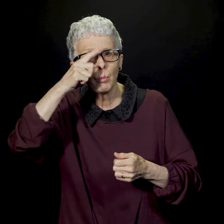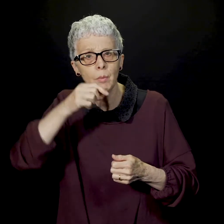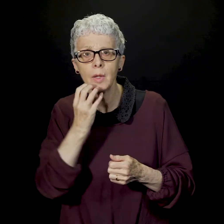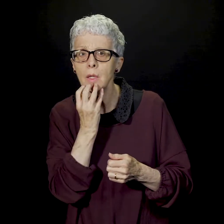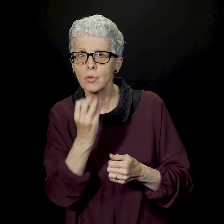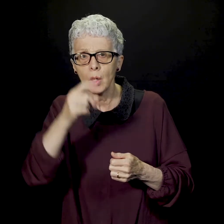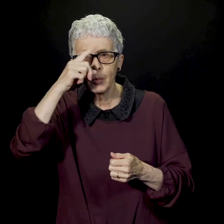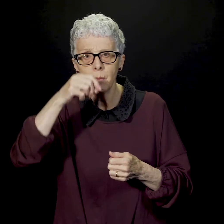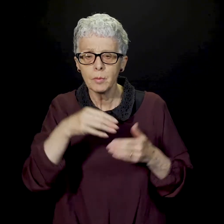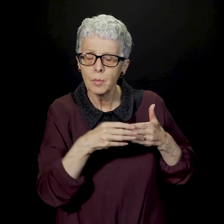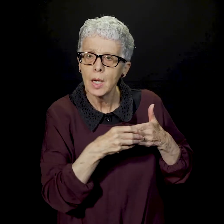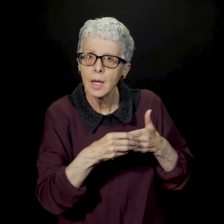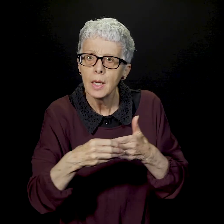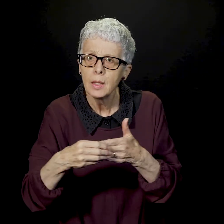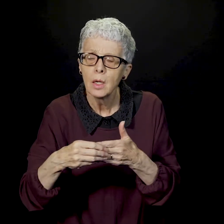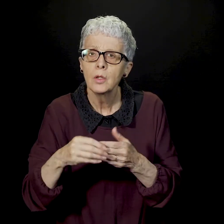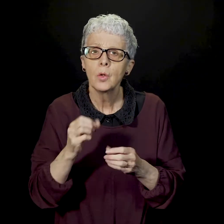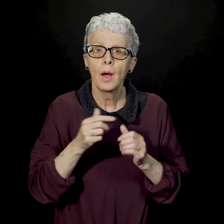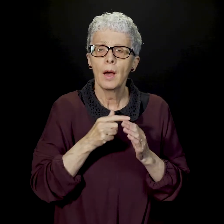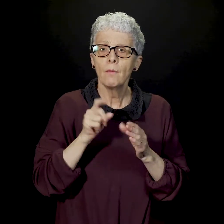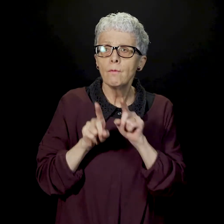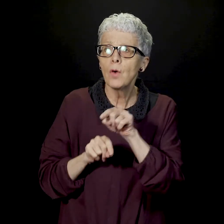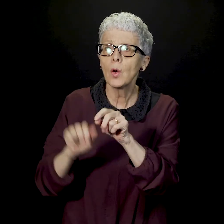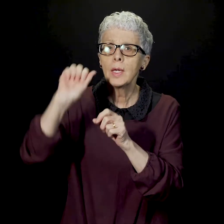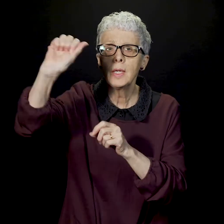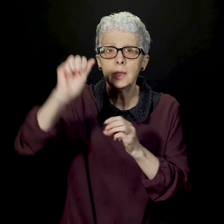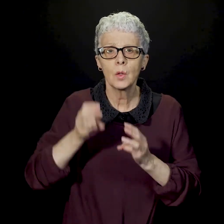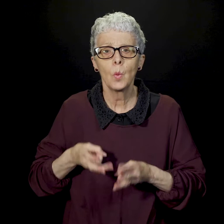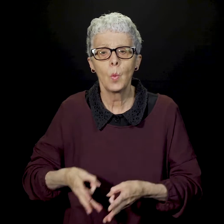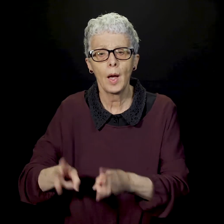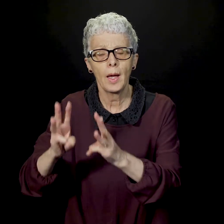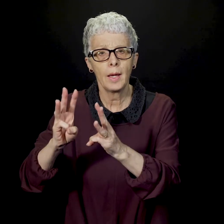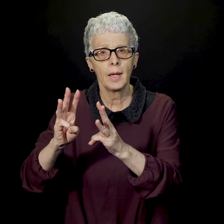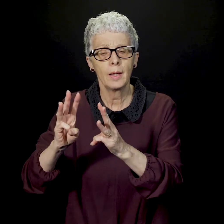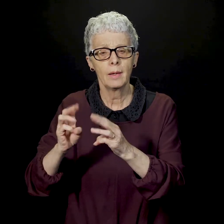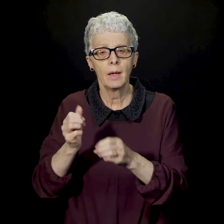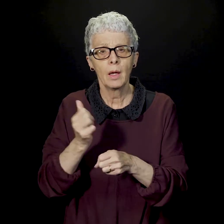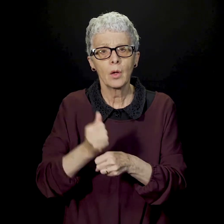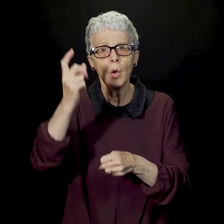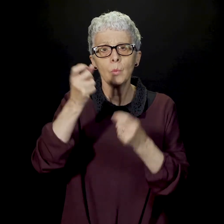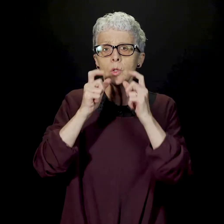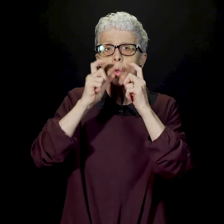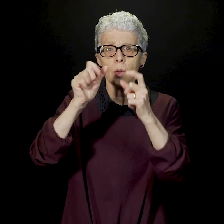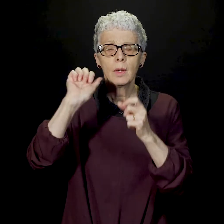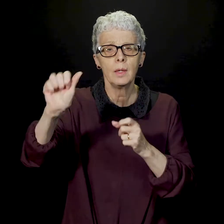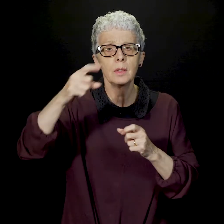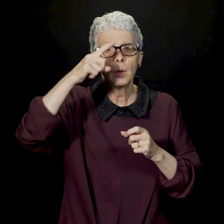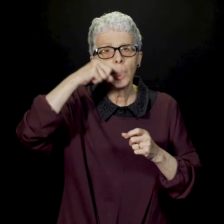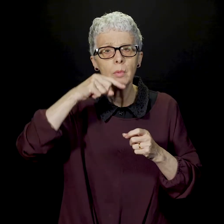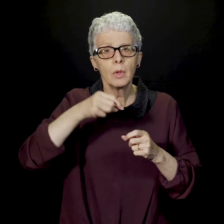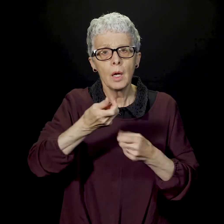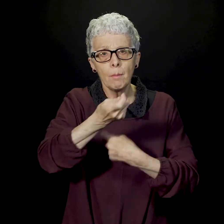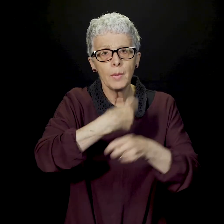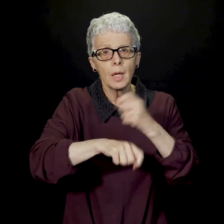wanted them to be led by him and respond to his voice and be cared by him. God was calling his people to be